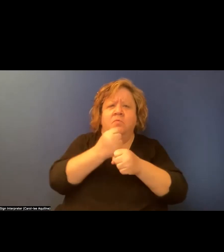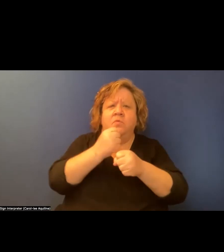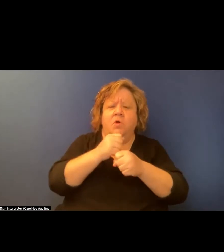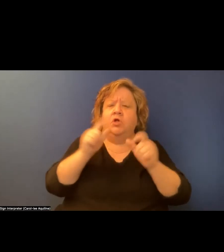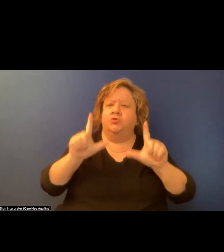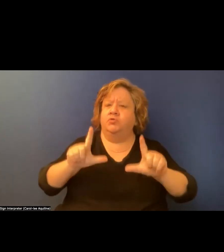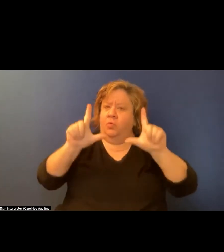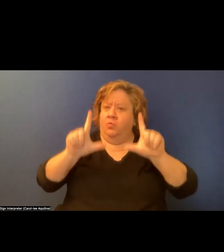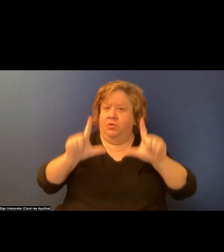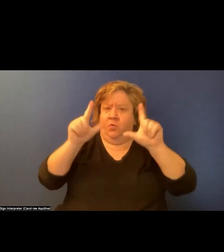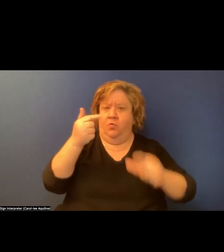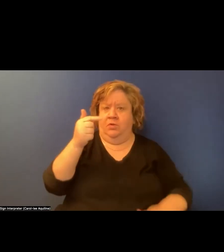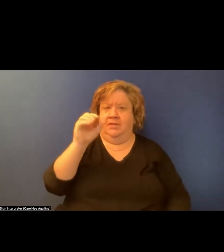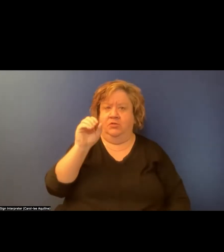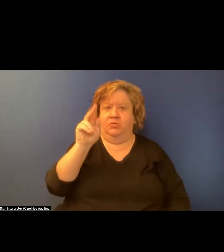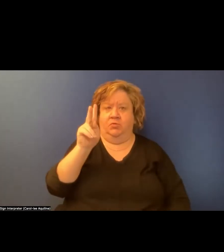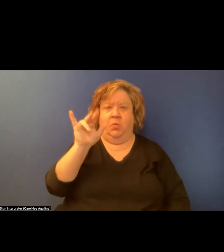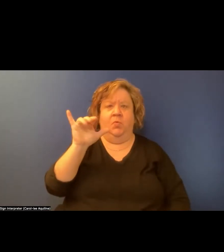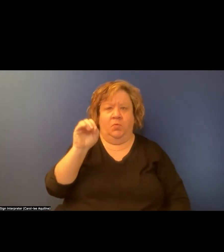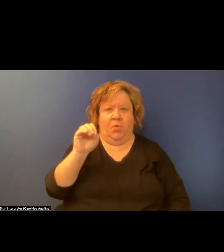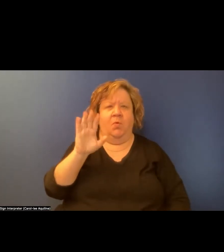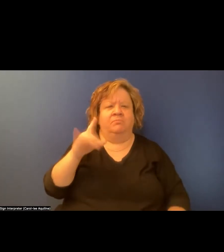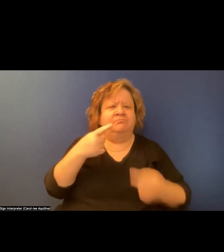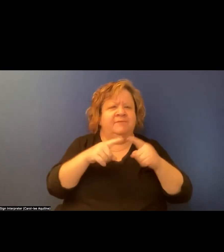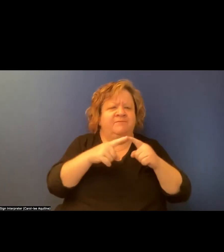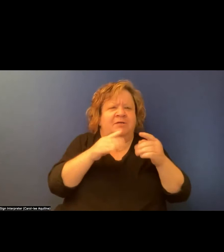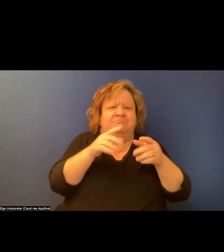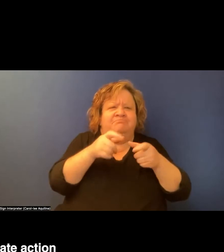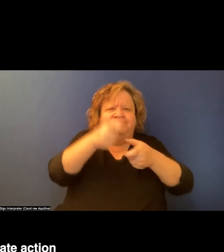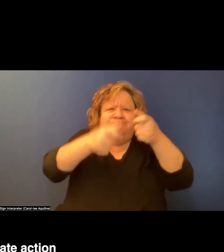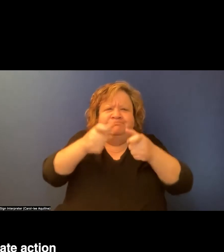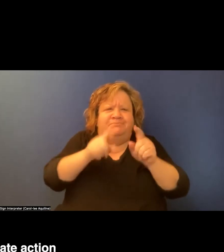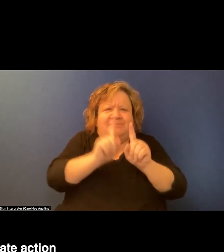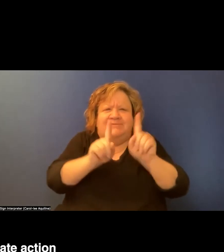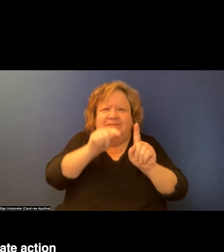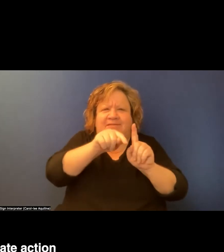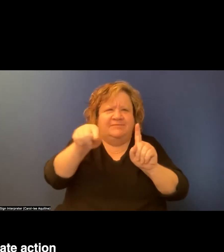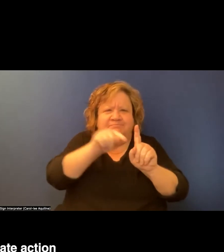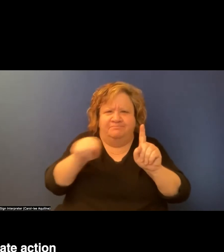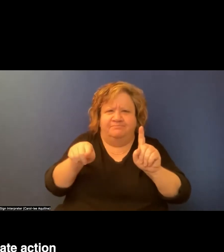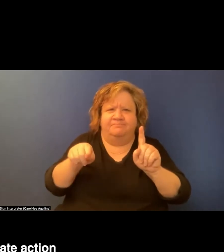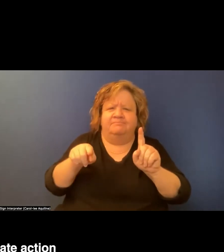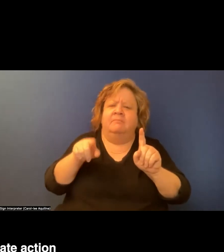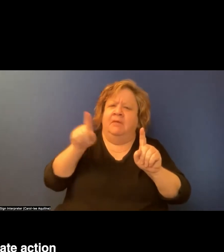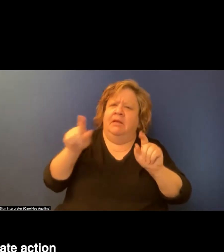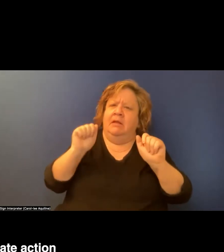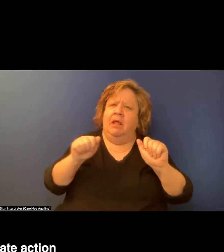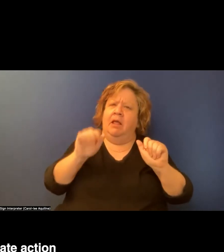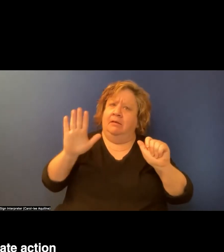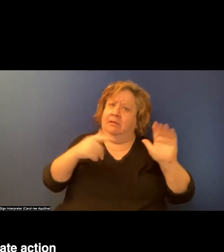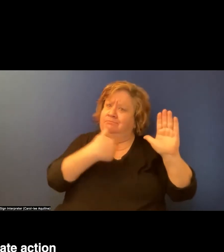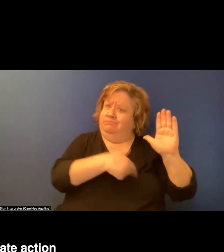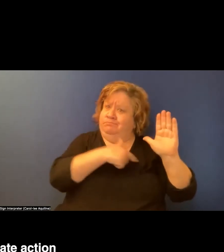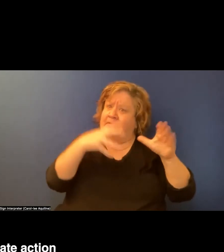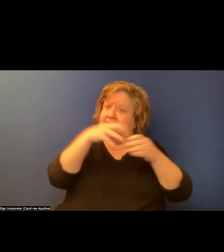be share with us the government of Finland commitment to inclusive climate action and inclusion of